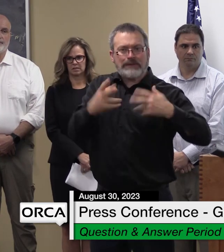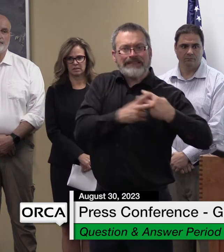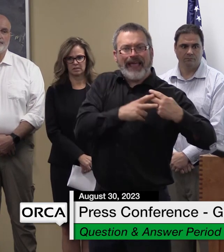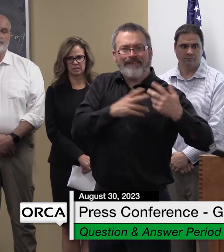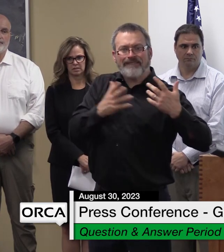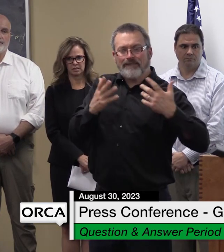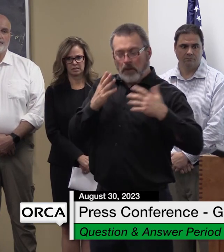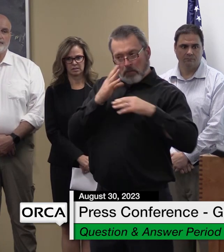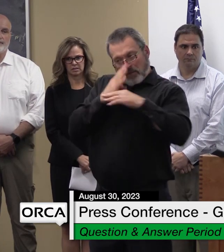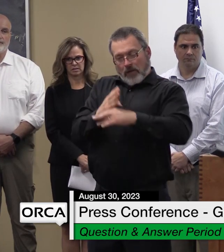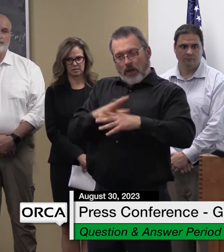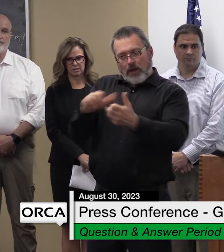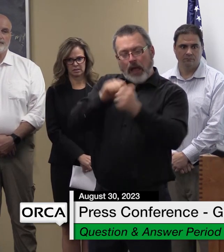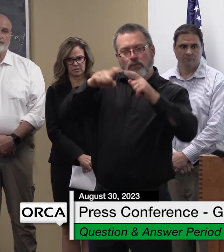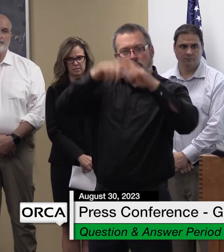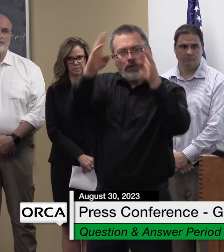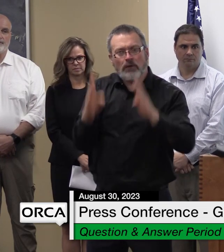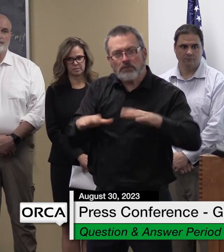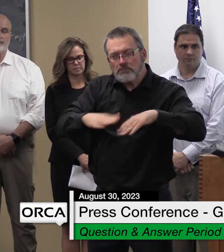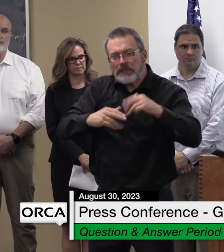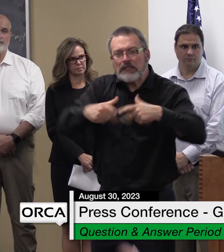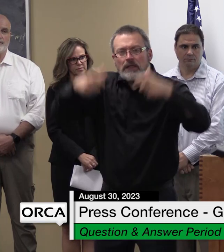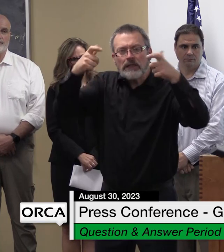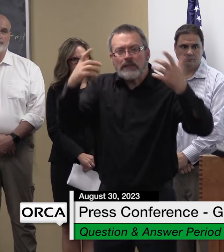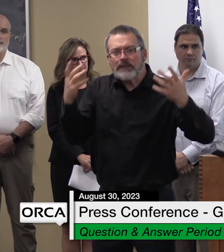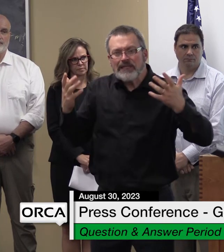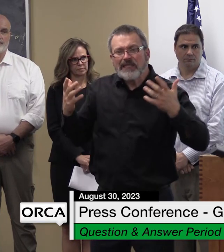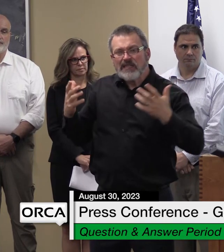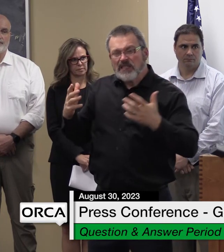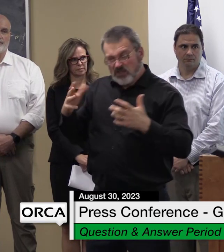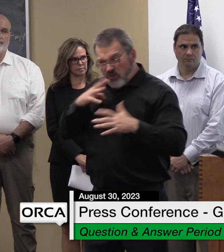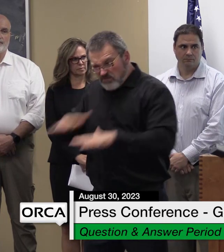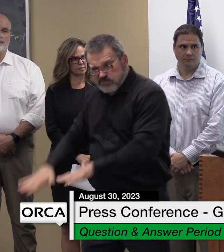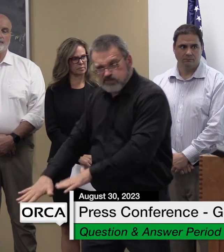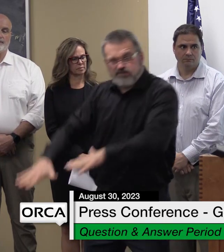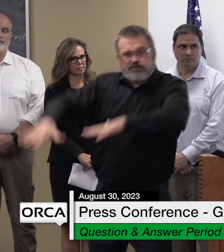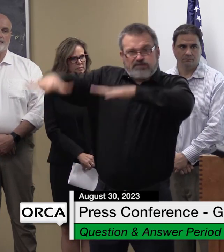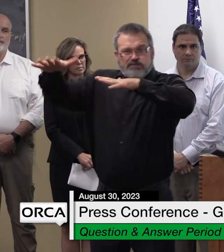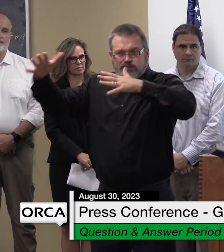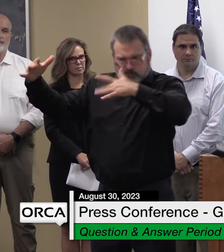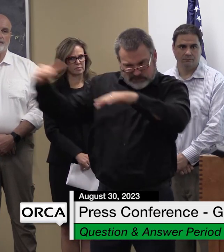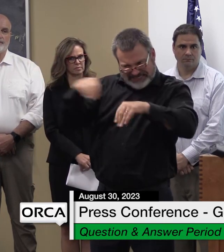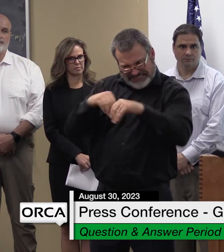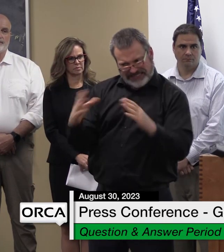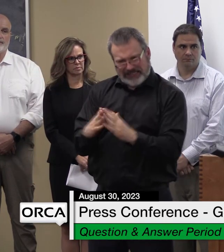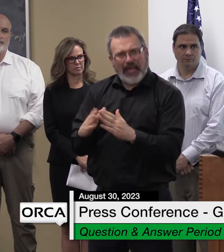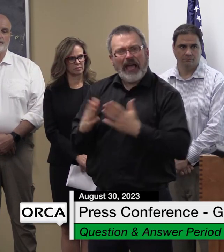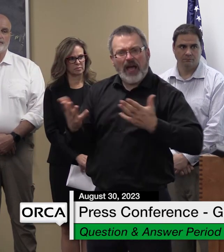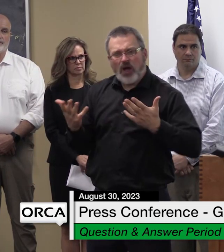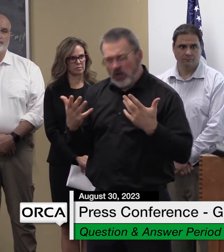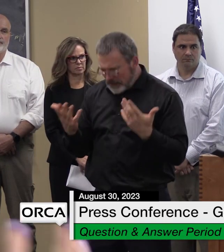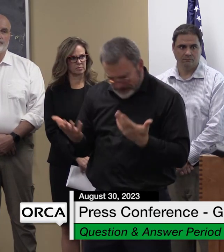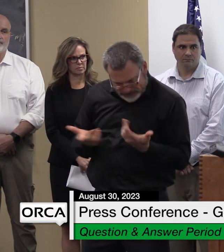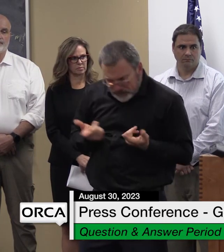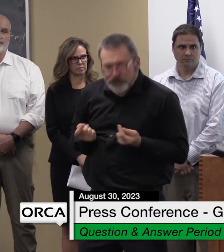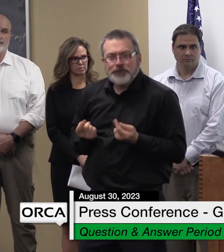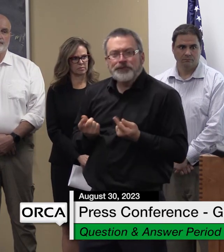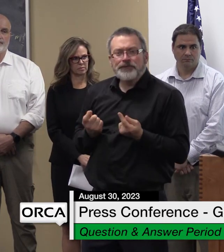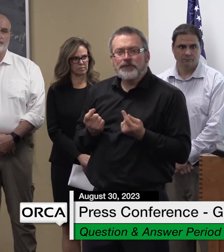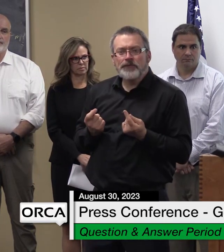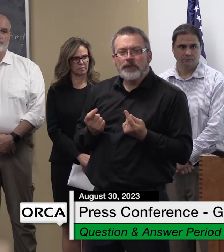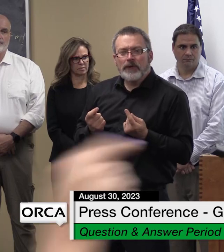prevent the massive surge of water all at one time. So what we need to do is go to different